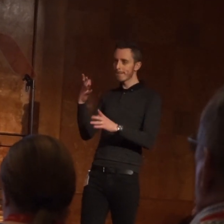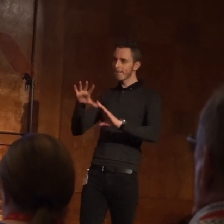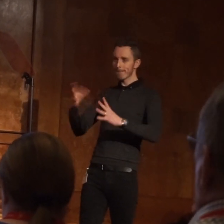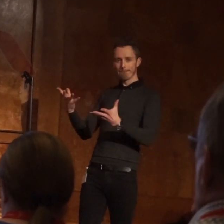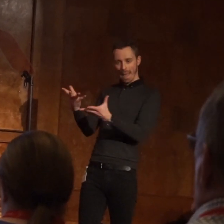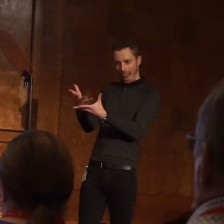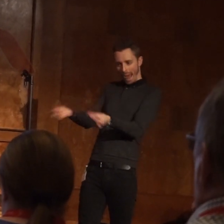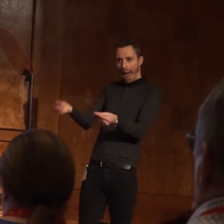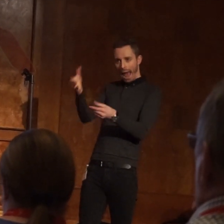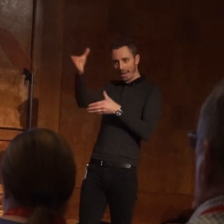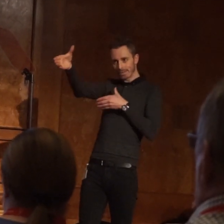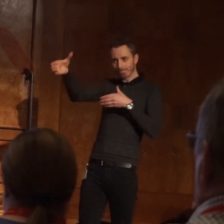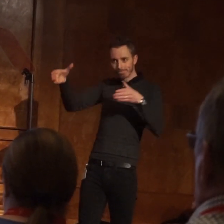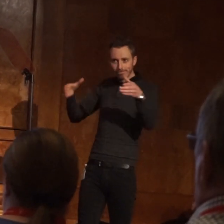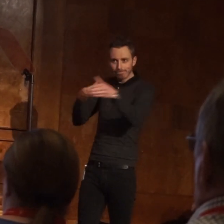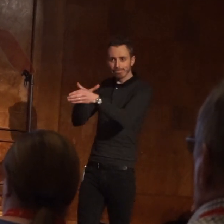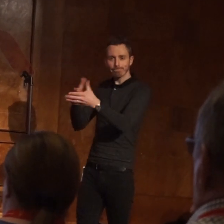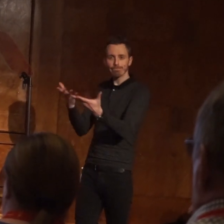Support